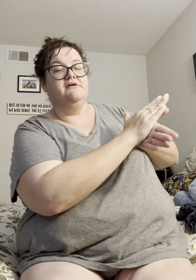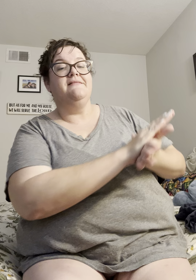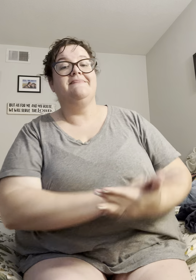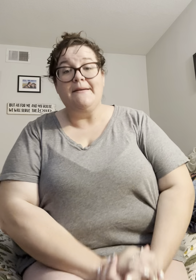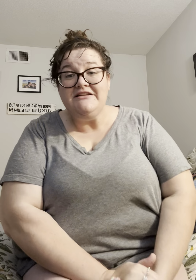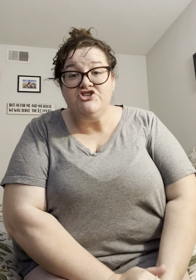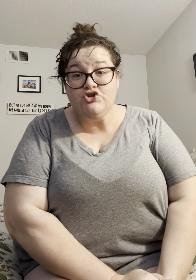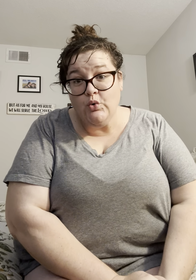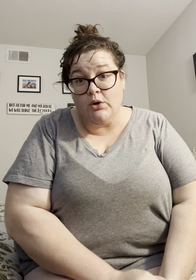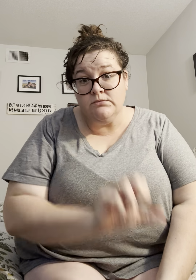that means school.